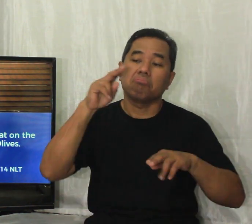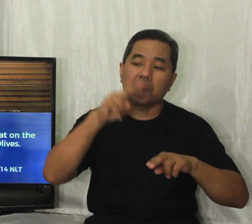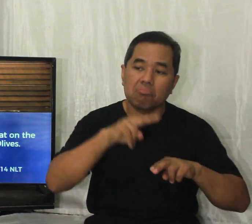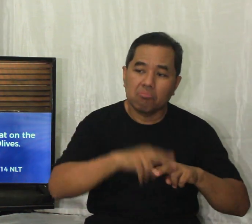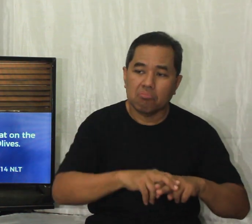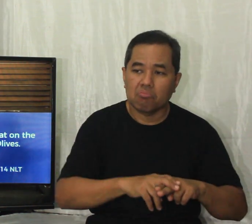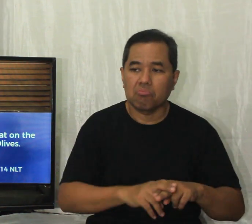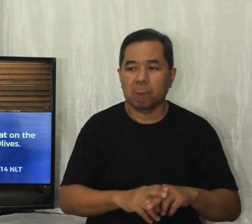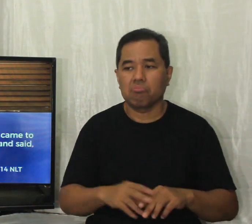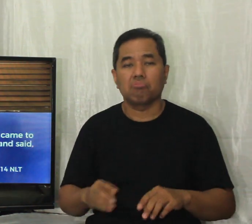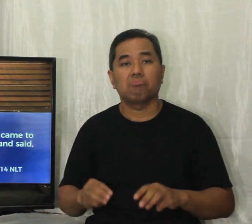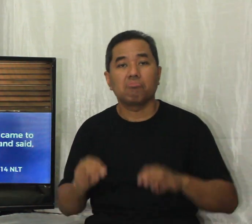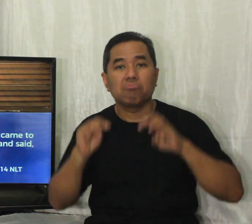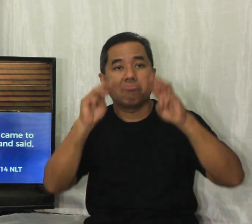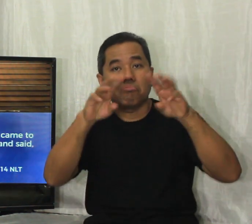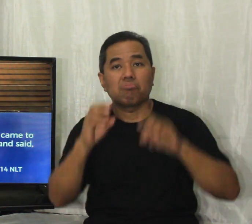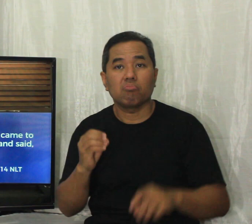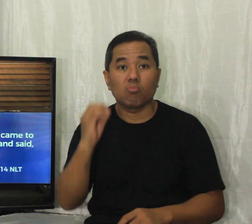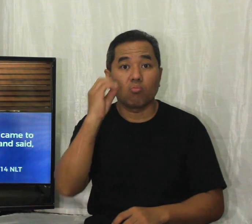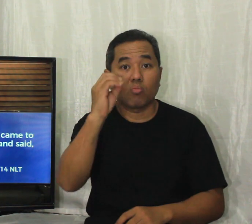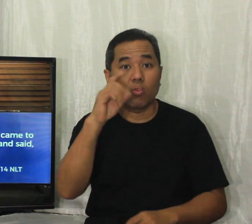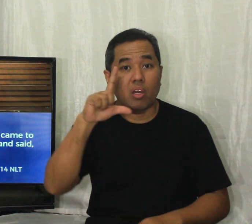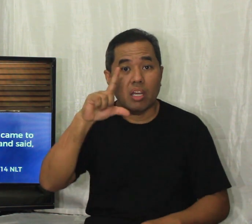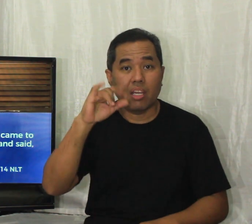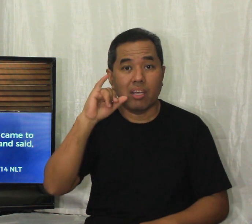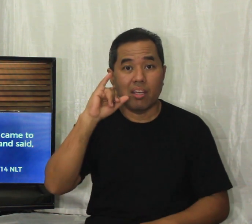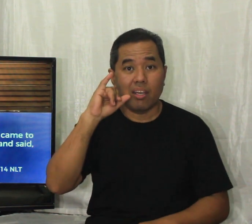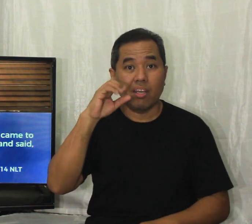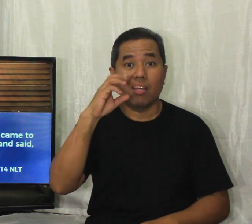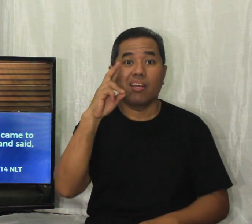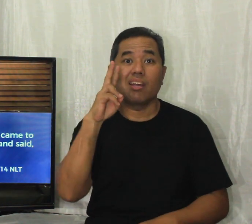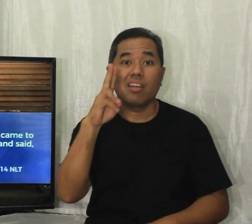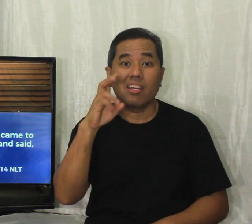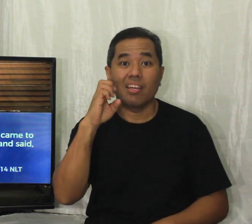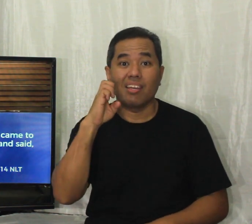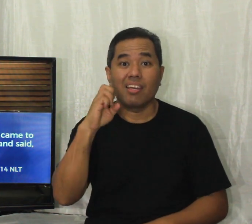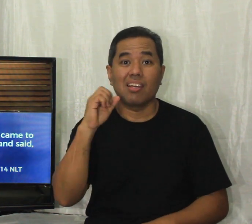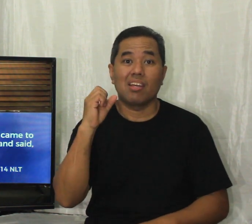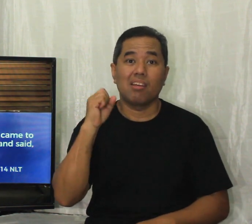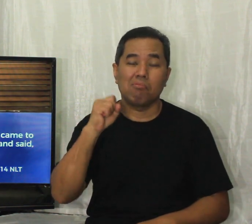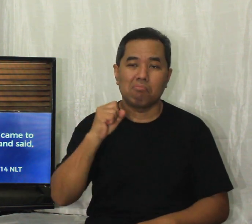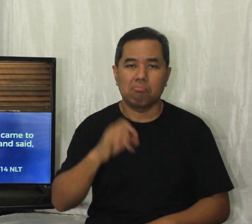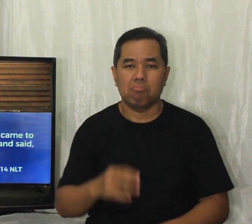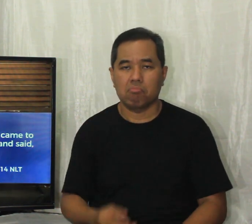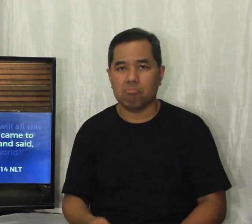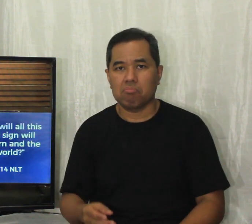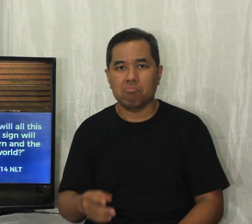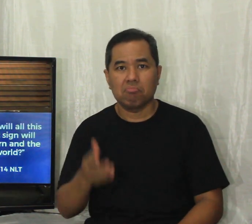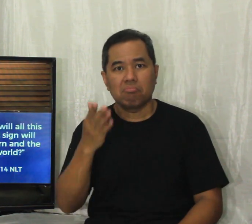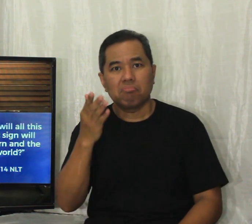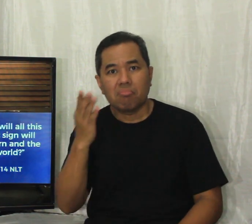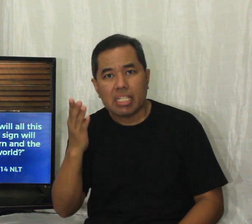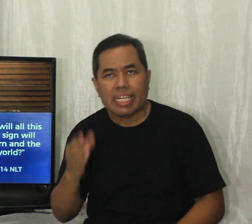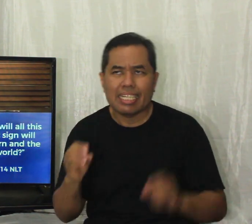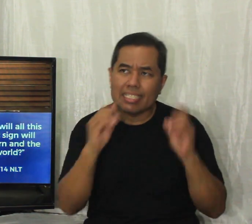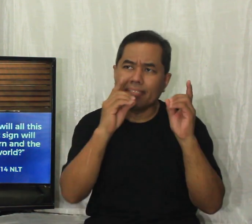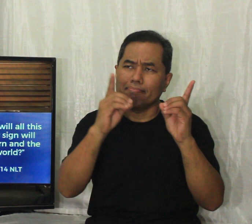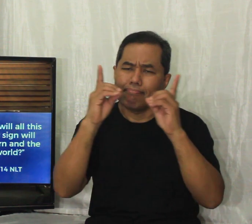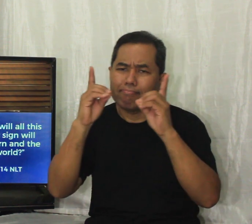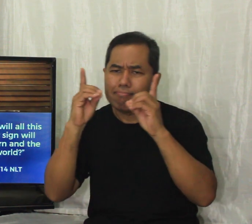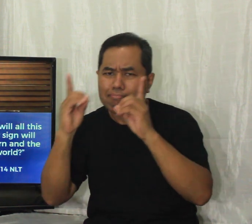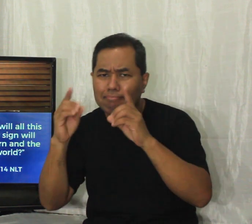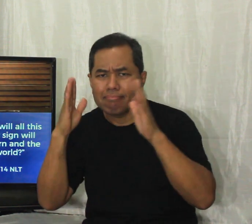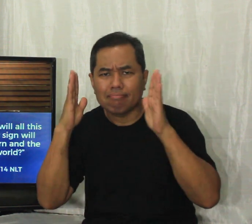take a rest. His disciples saw this as an opportunity. They came to him privately and said, tell us, when